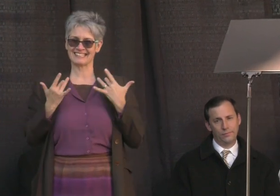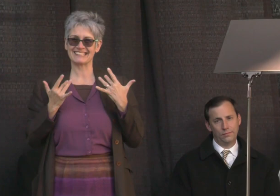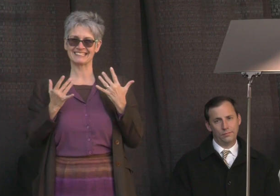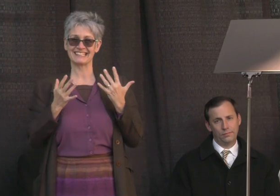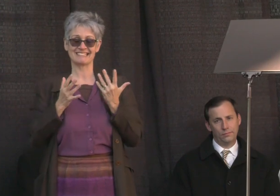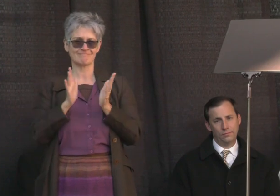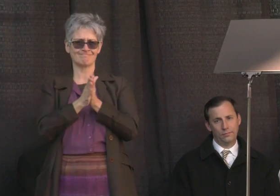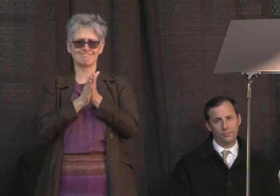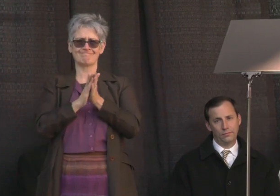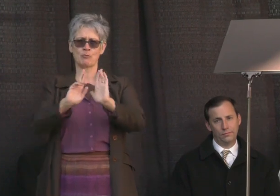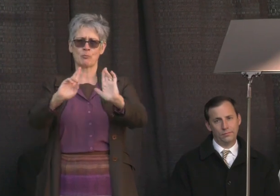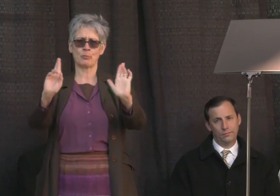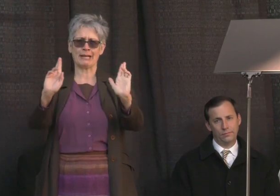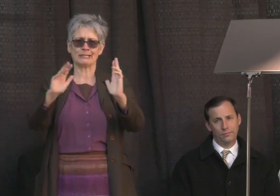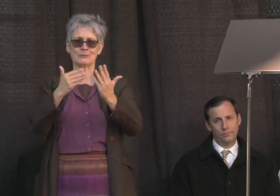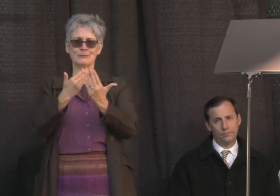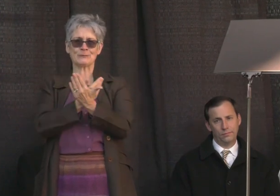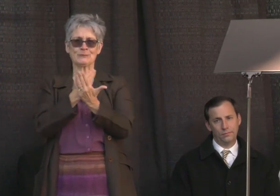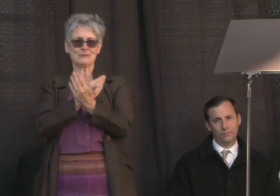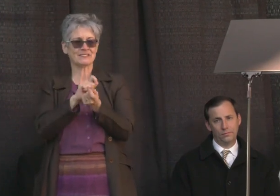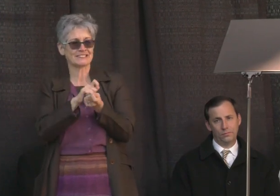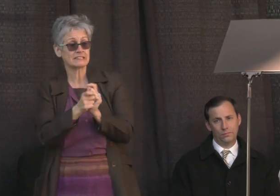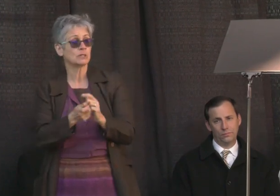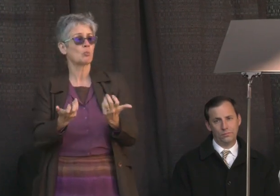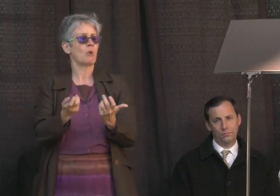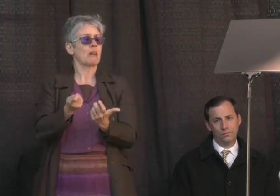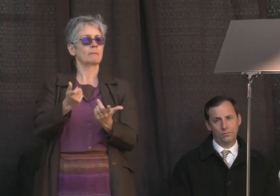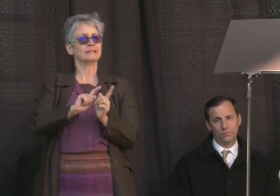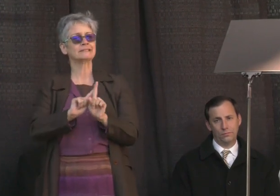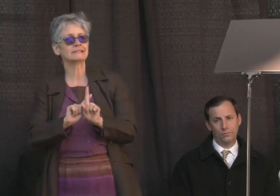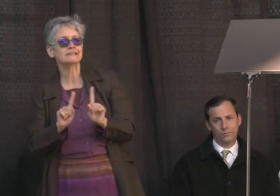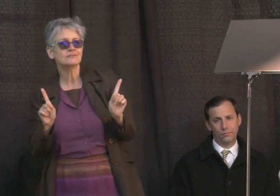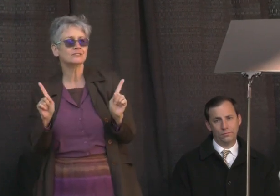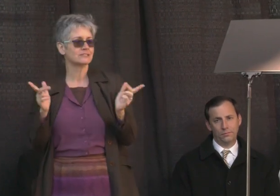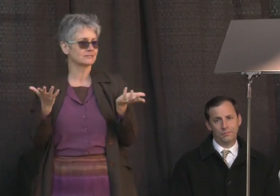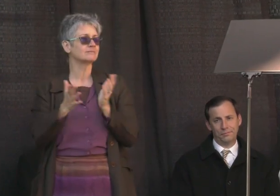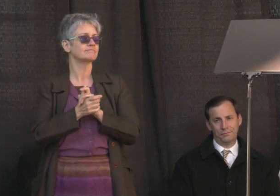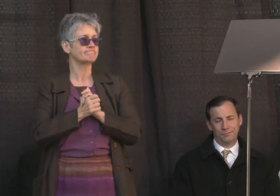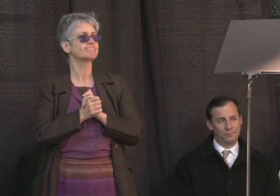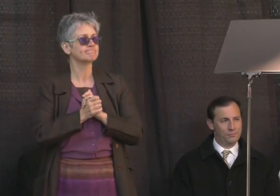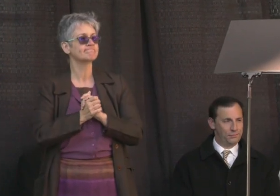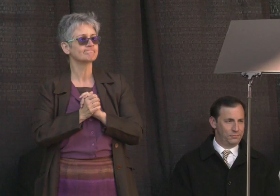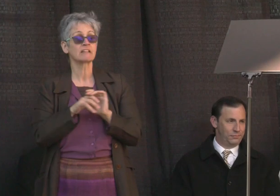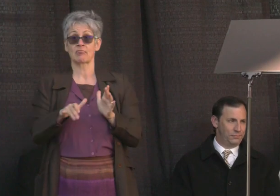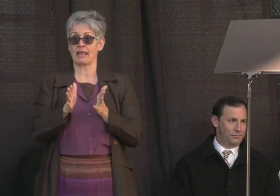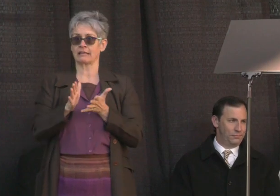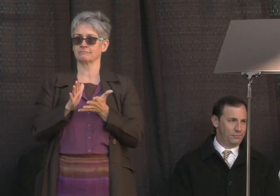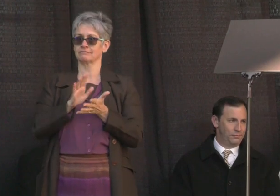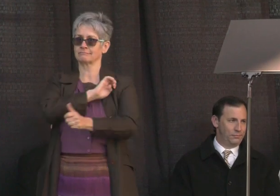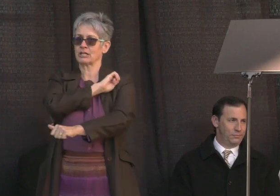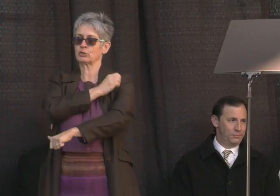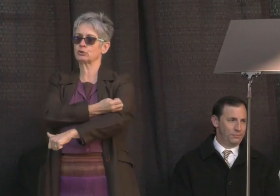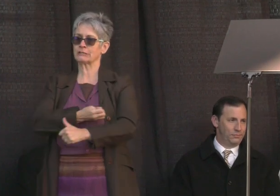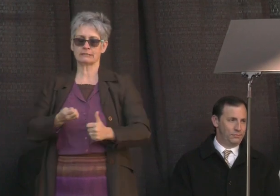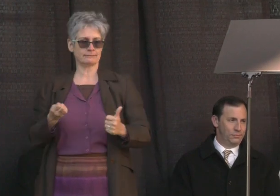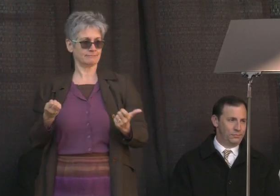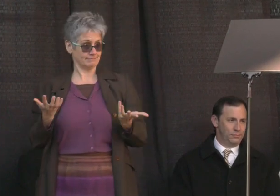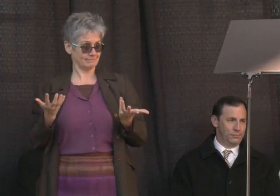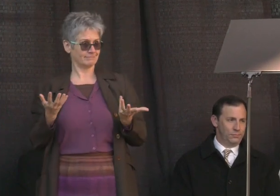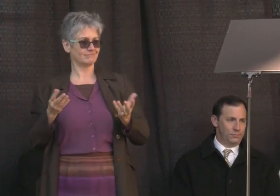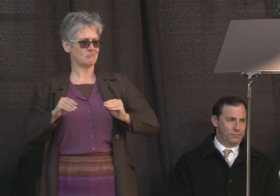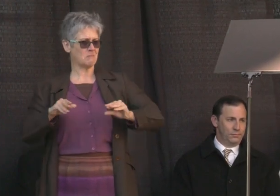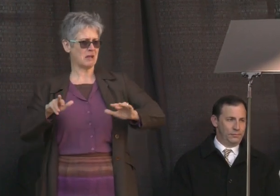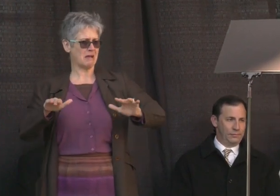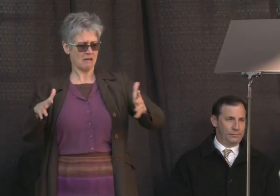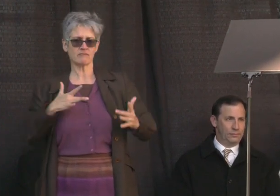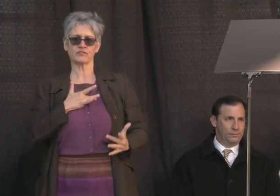for something new. They were ready for change. They wanted to do things a little bit differently. And that energy is very much here today.